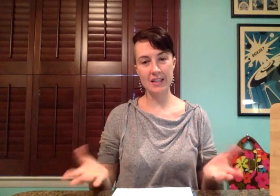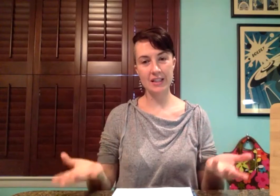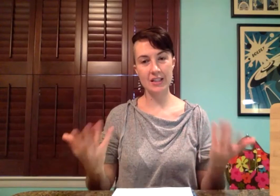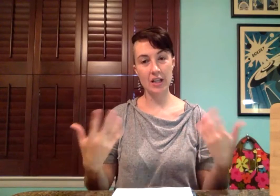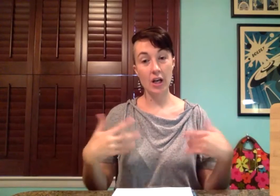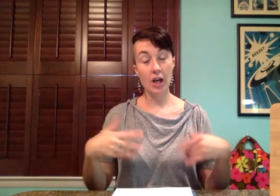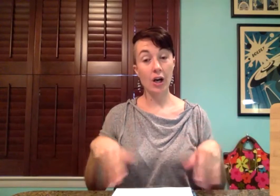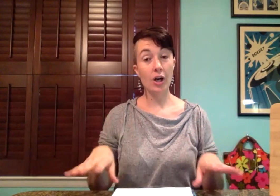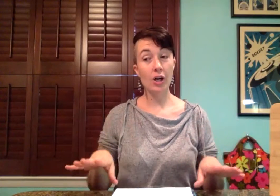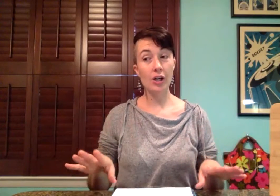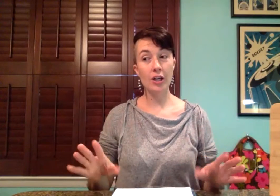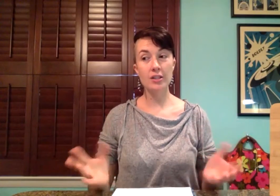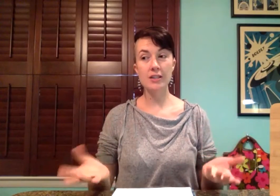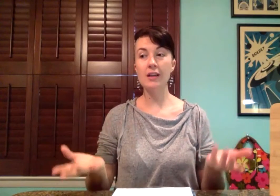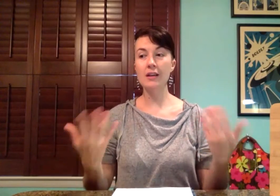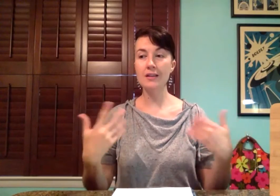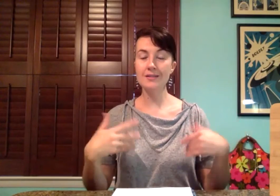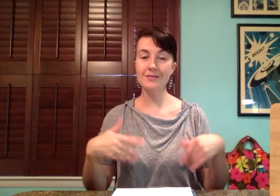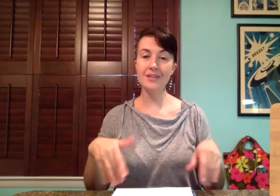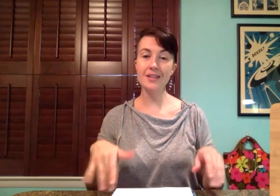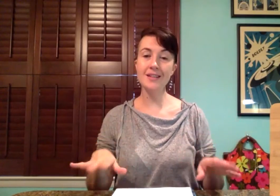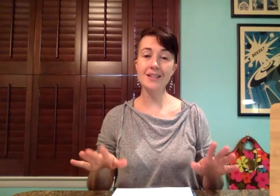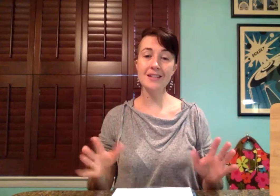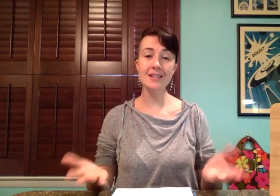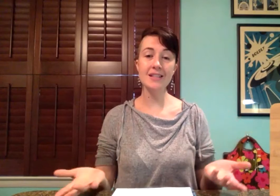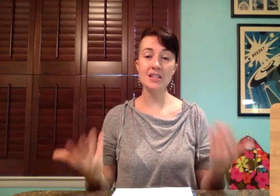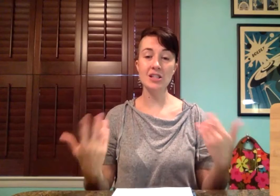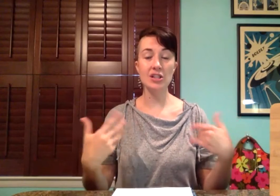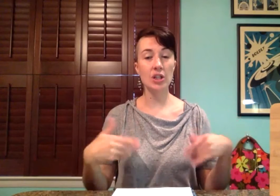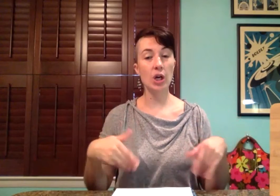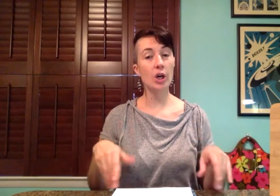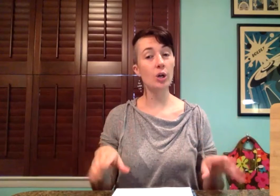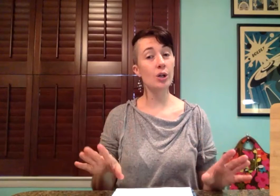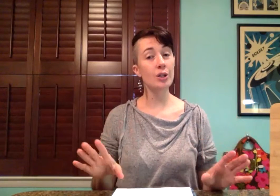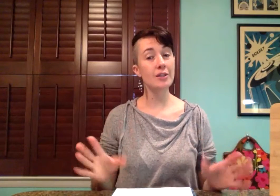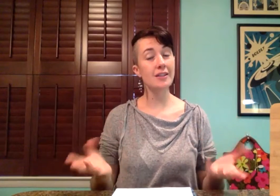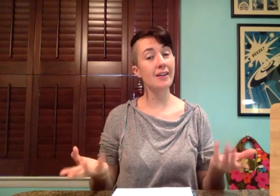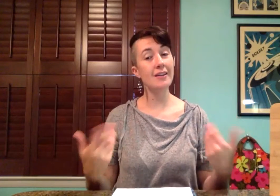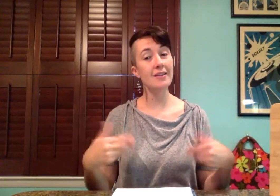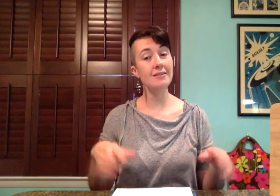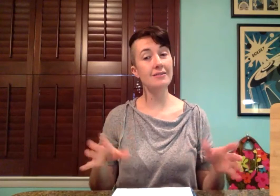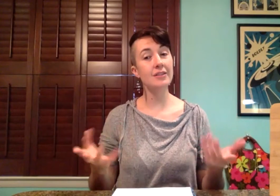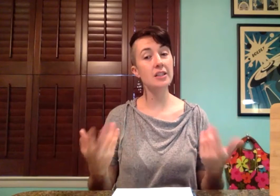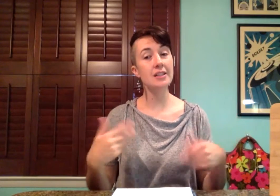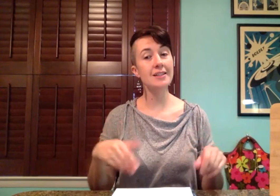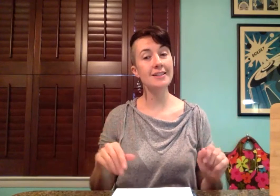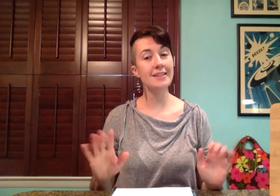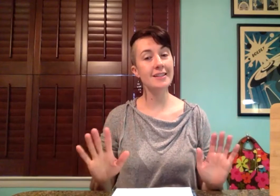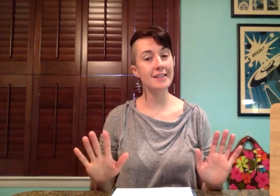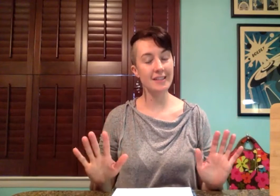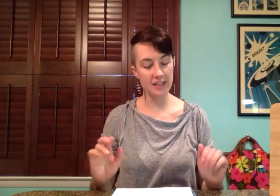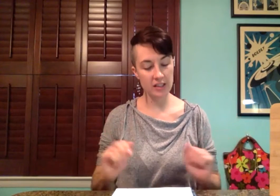finished, all done, finished, all done,